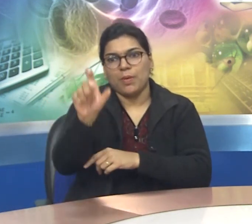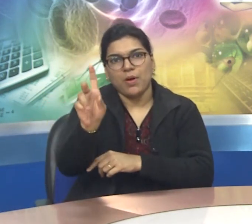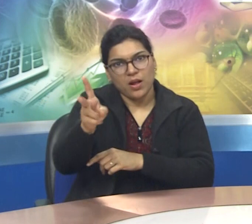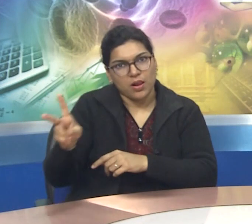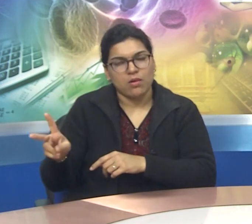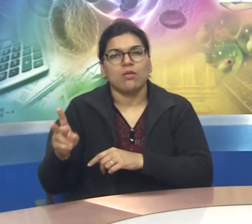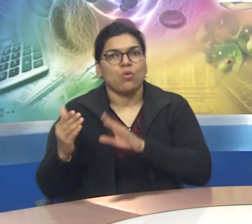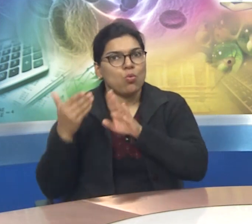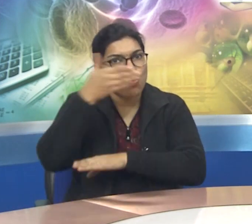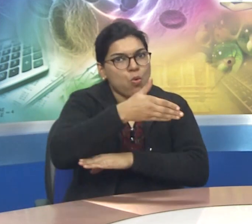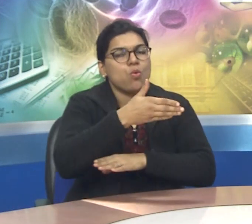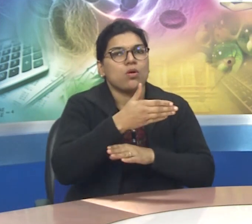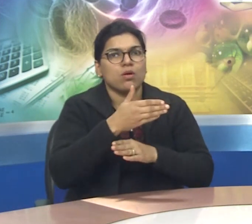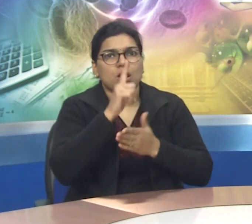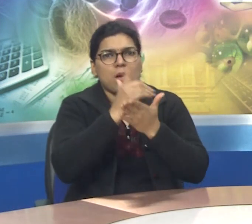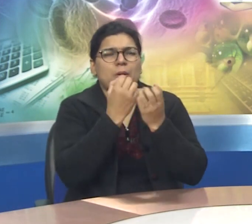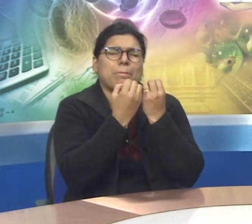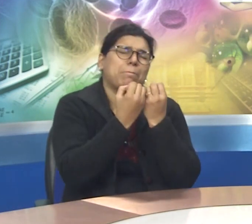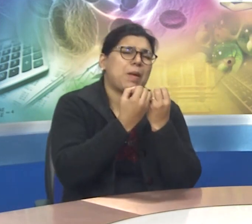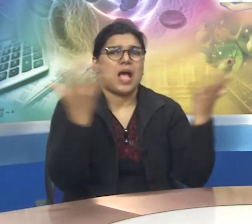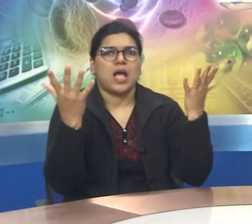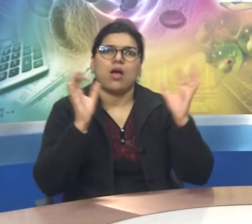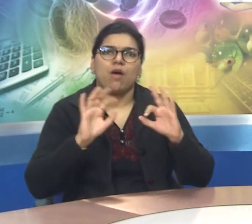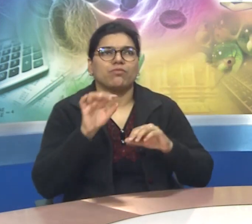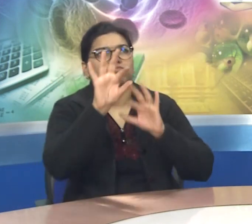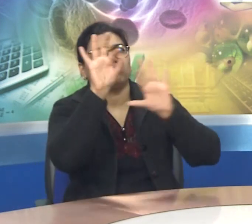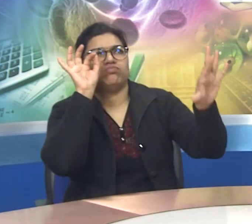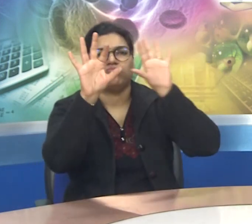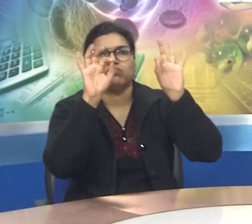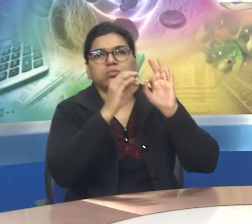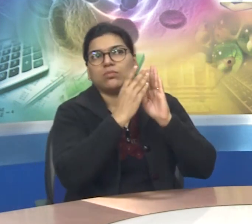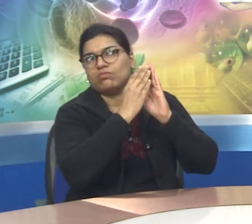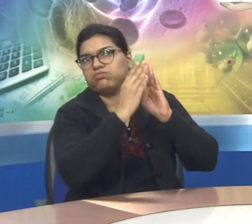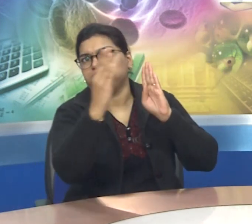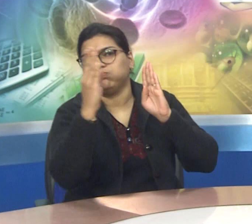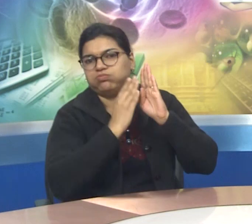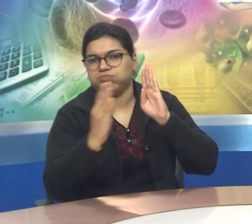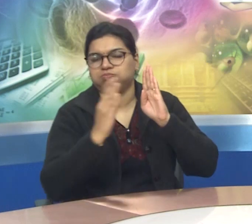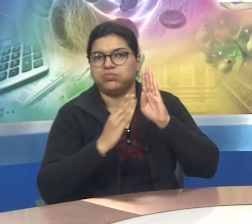And it urges that an appropriate reader should be found for every book.